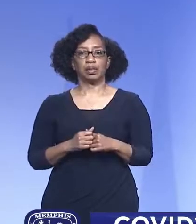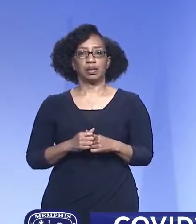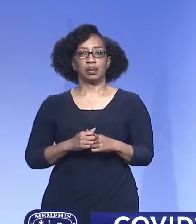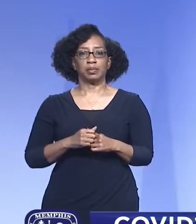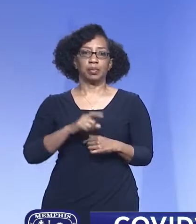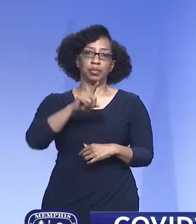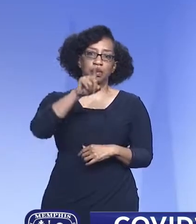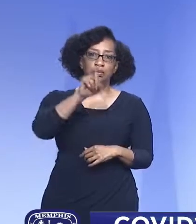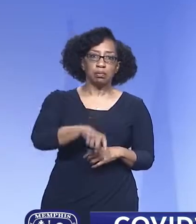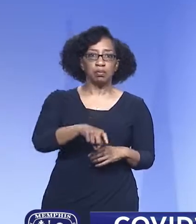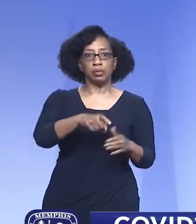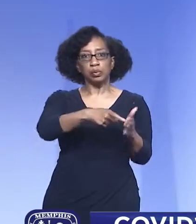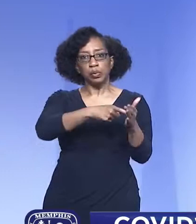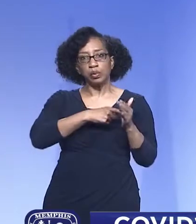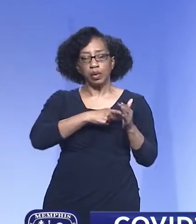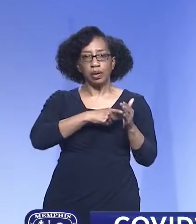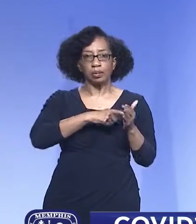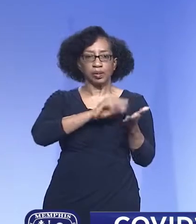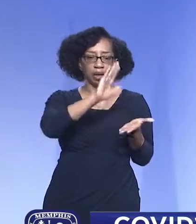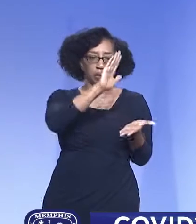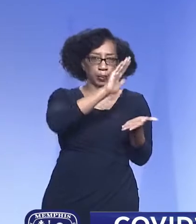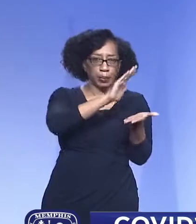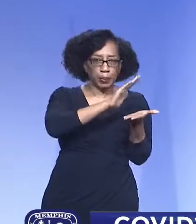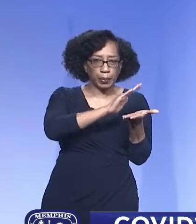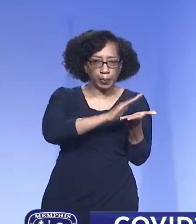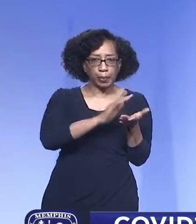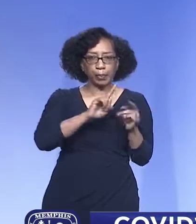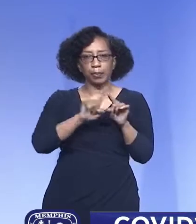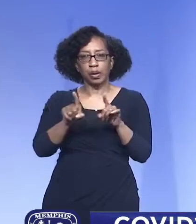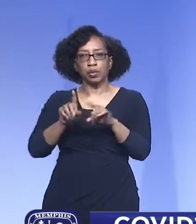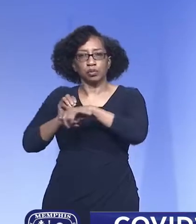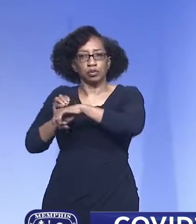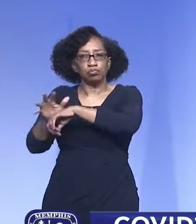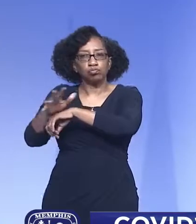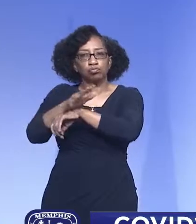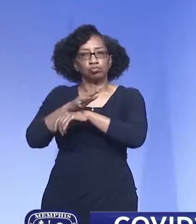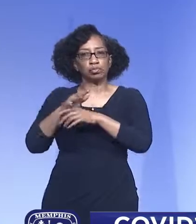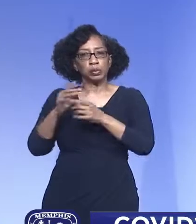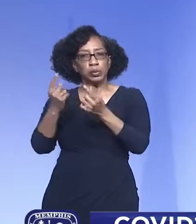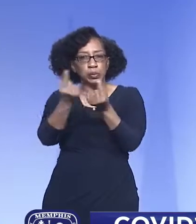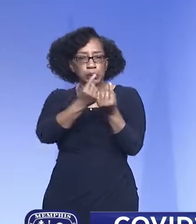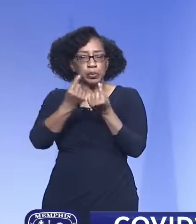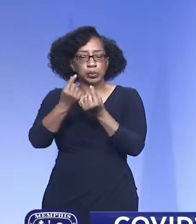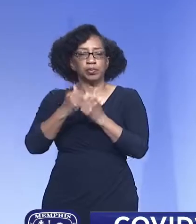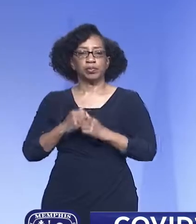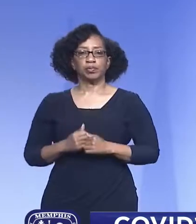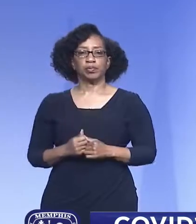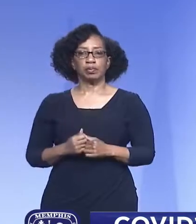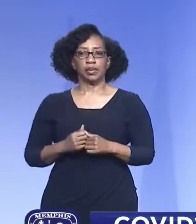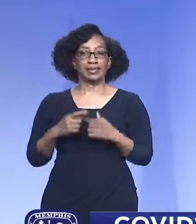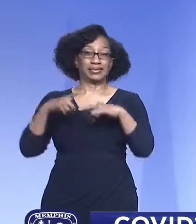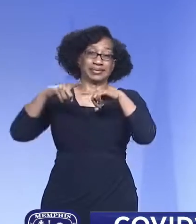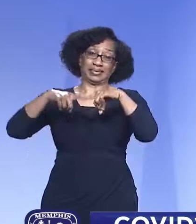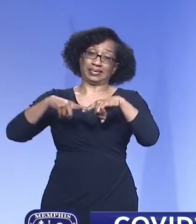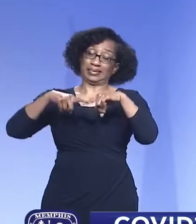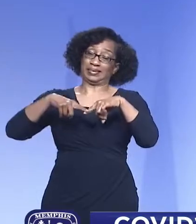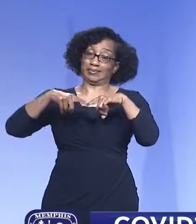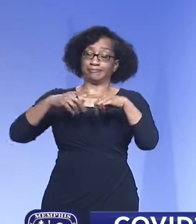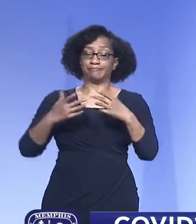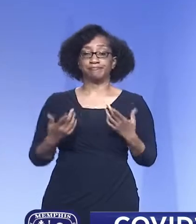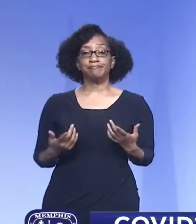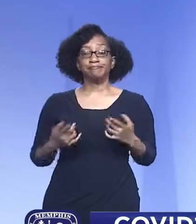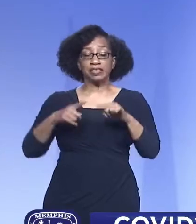mandatory requirements. But more to come on that, and a lot of that would depend on what